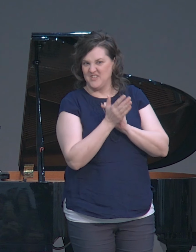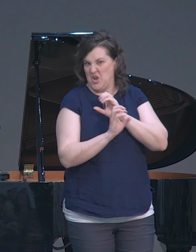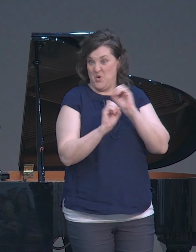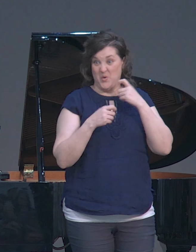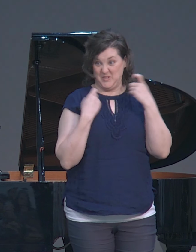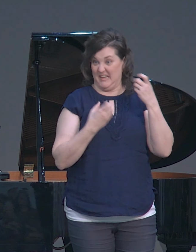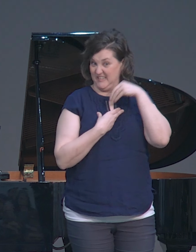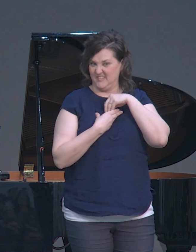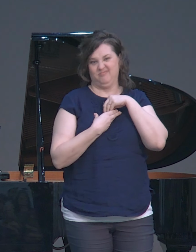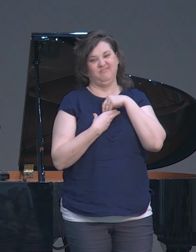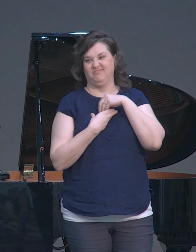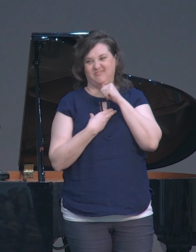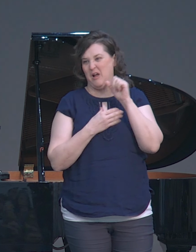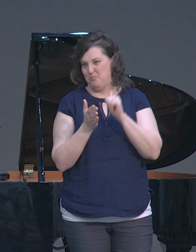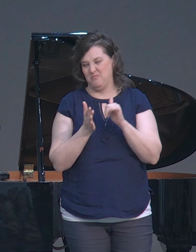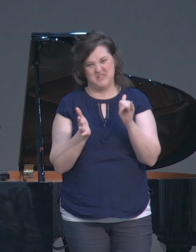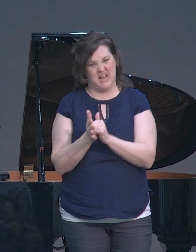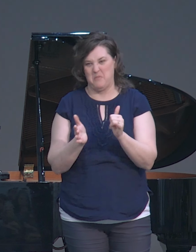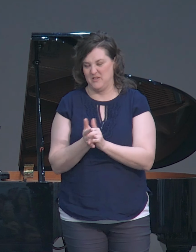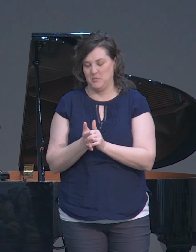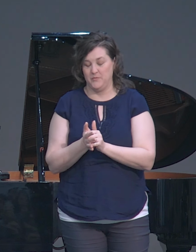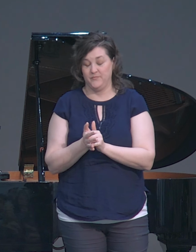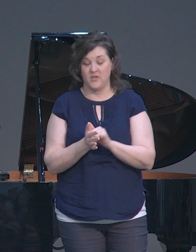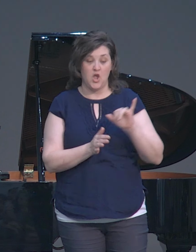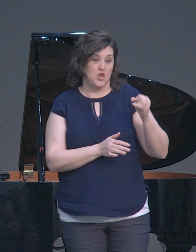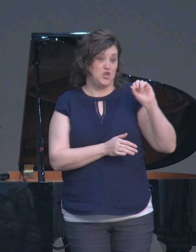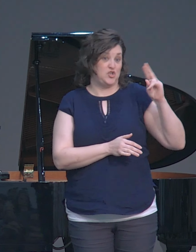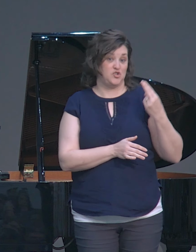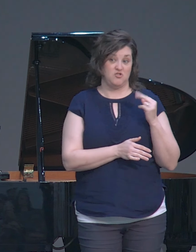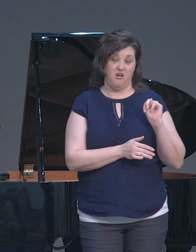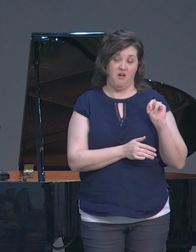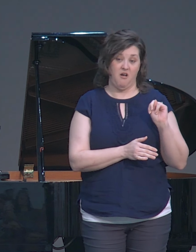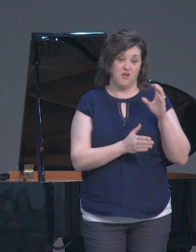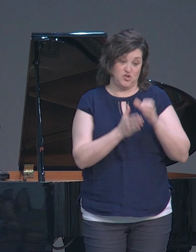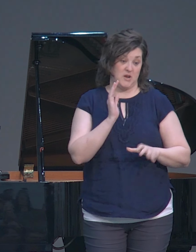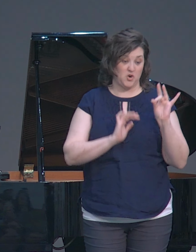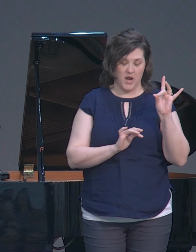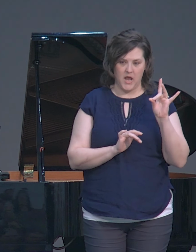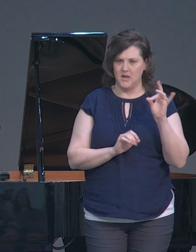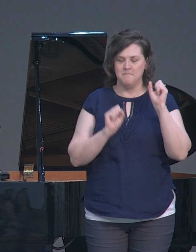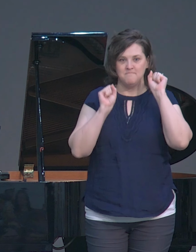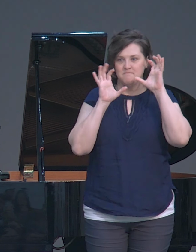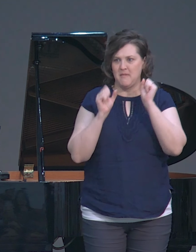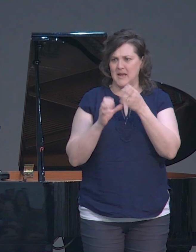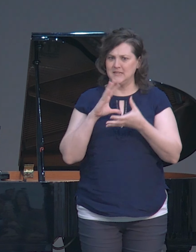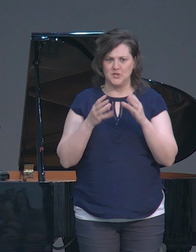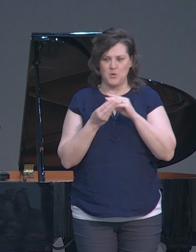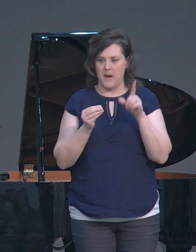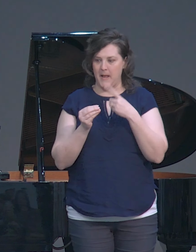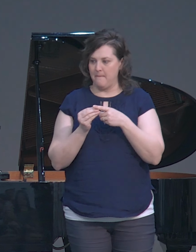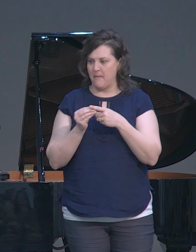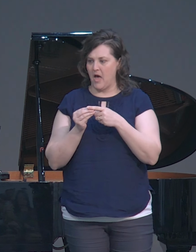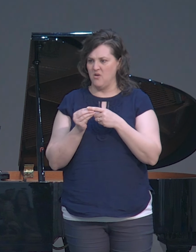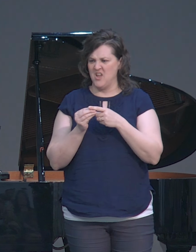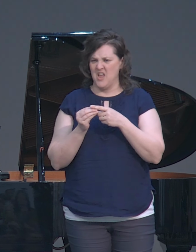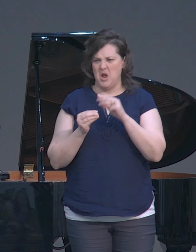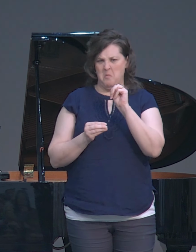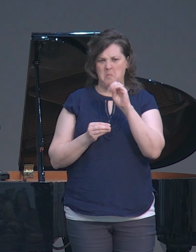By the way, in John chapter 8, there's this amazing scenario when a mob drags this woman to Jesus. She was caught in